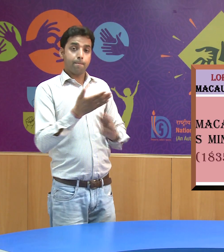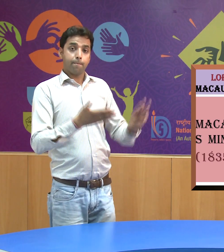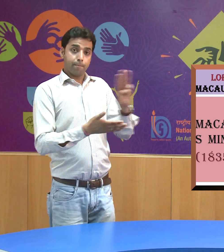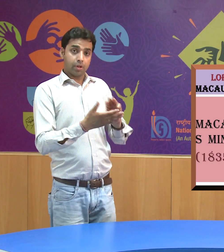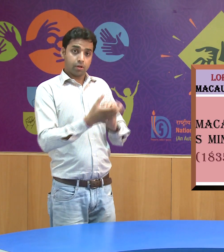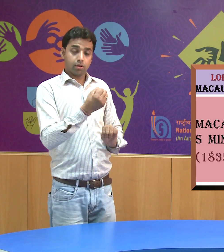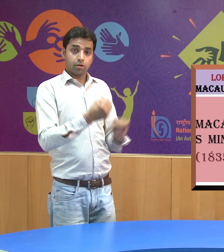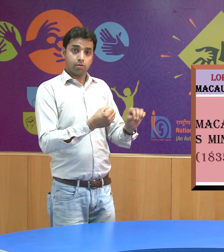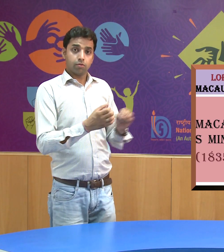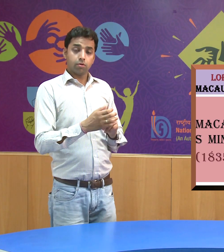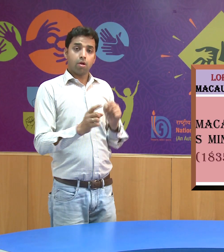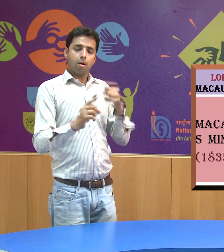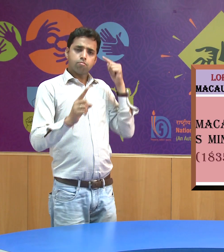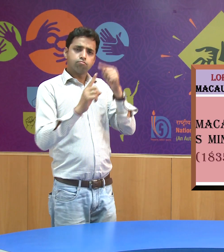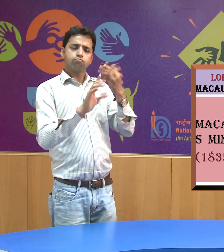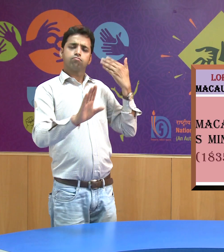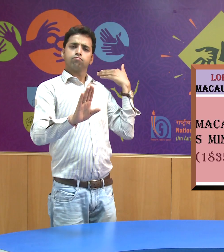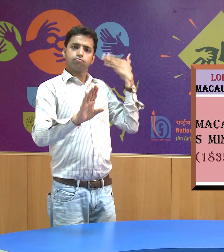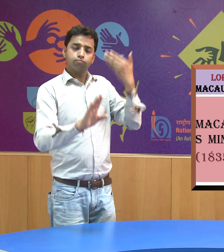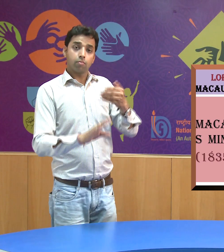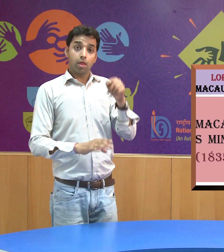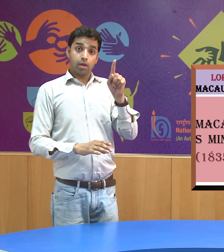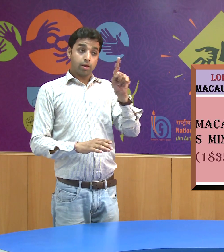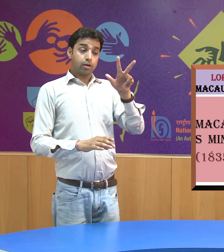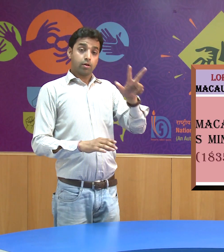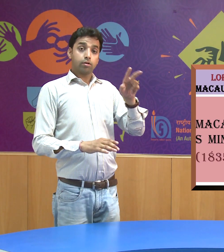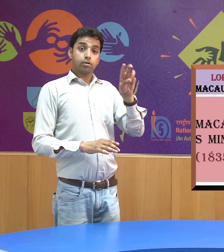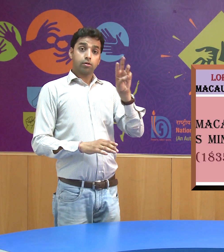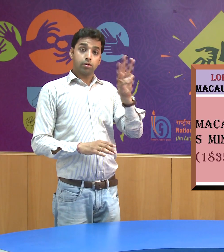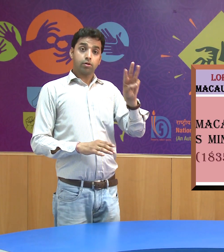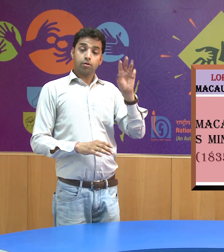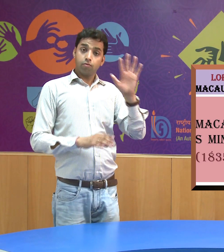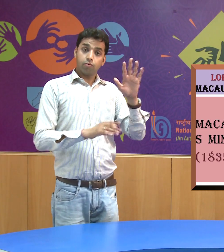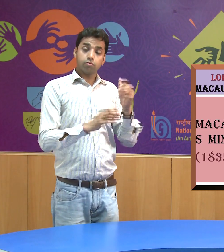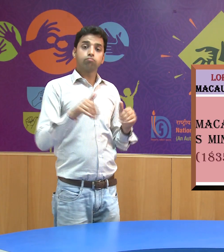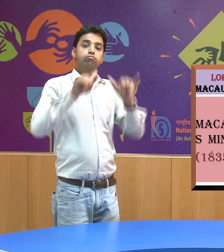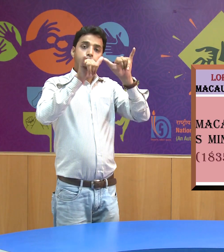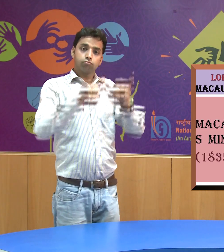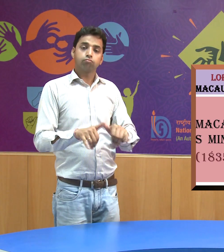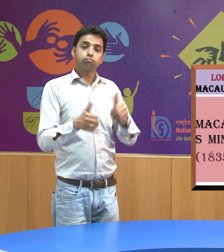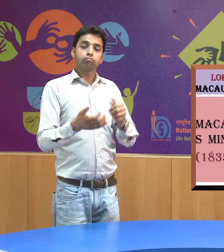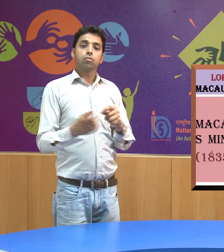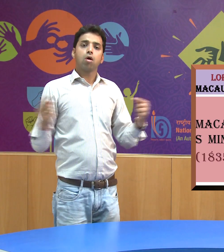passed in 1835 to settle the dispute.